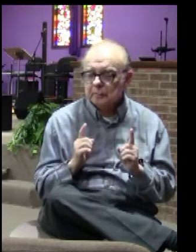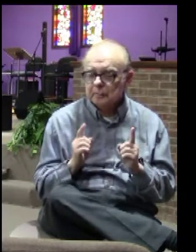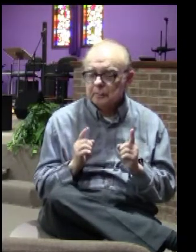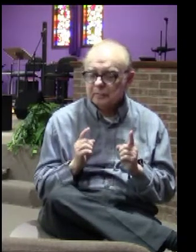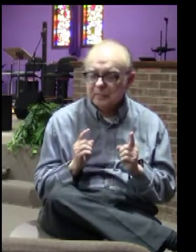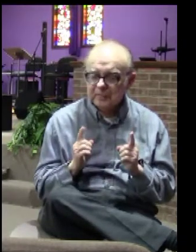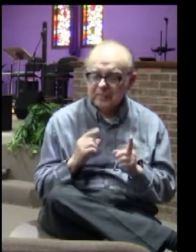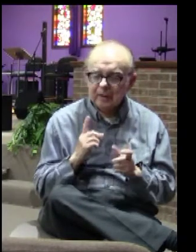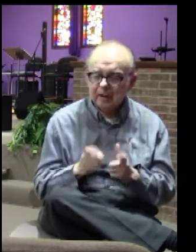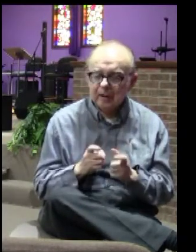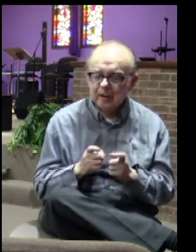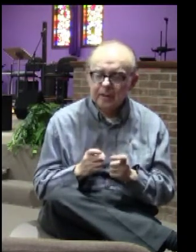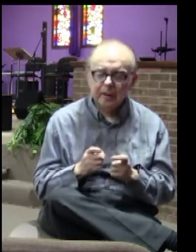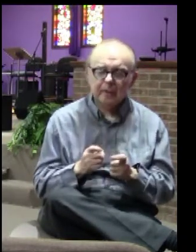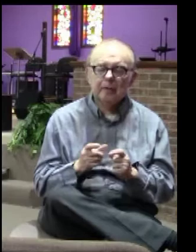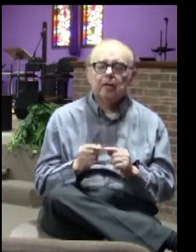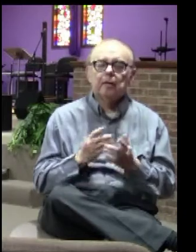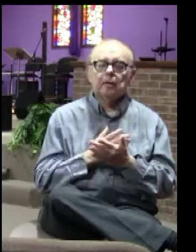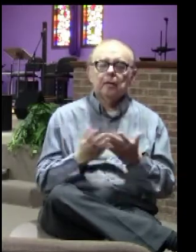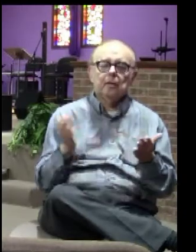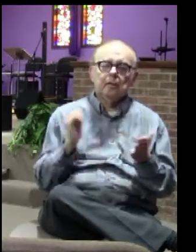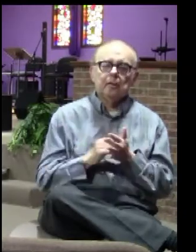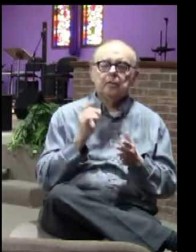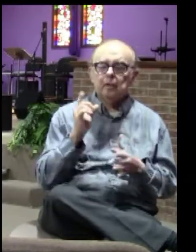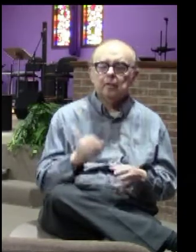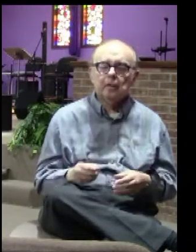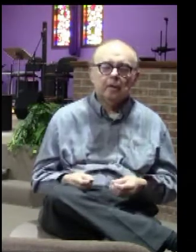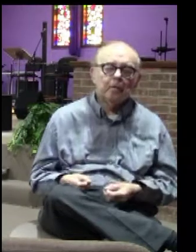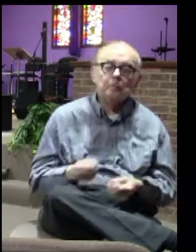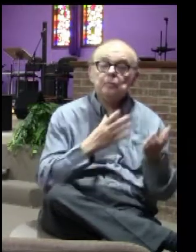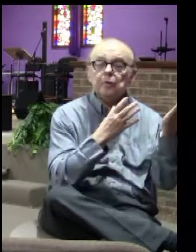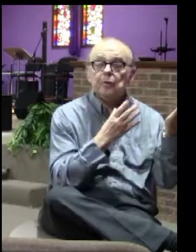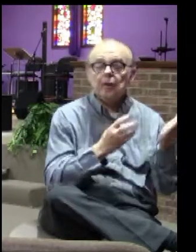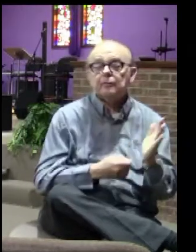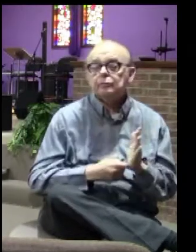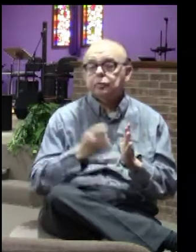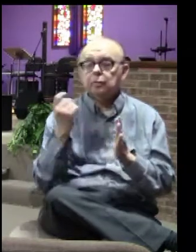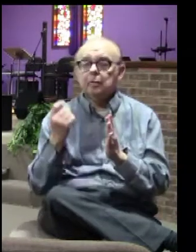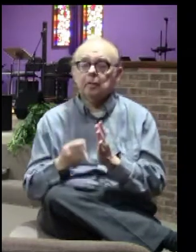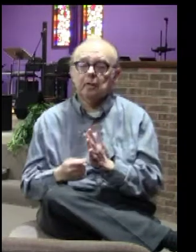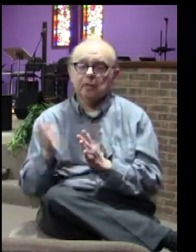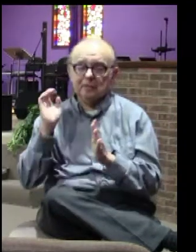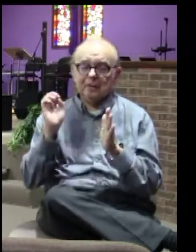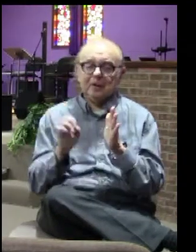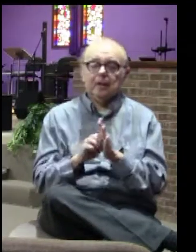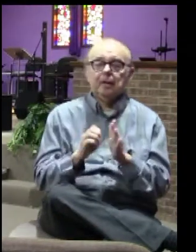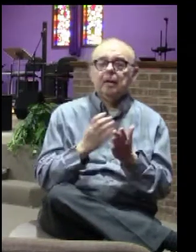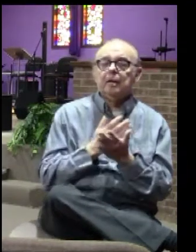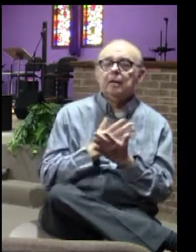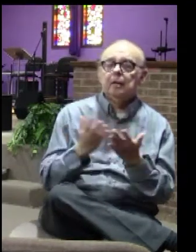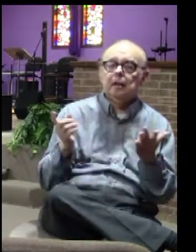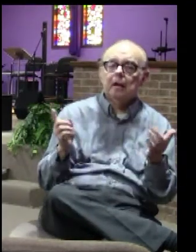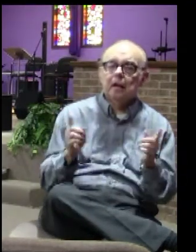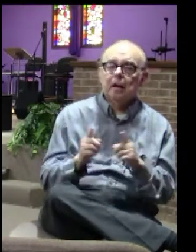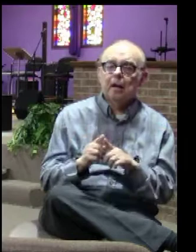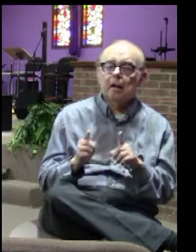do is so that when you're running, there are certain things that you need to toss off. For instance, things like